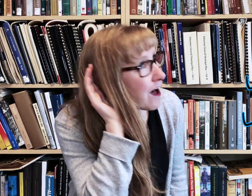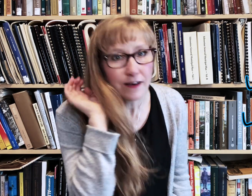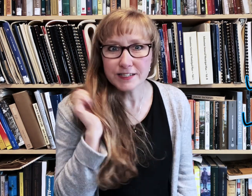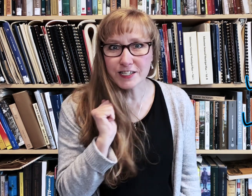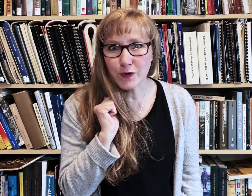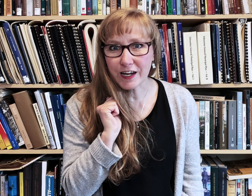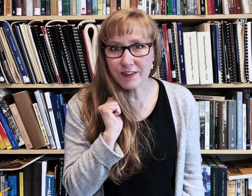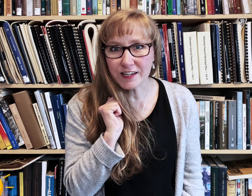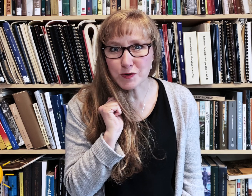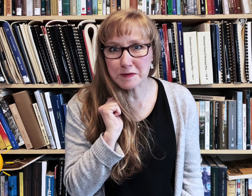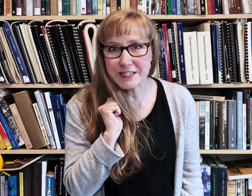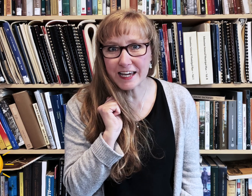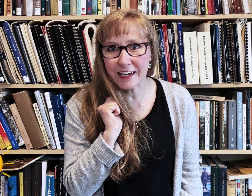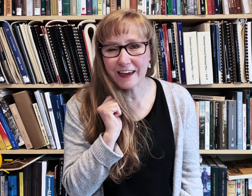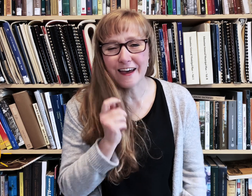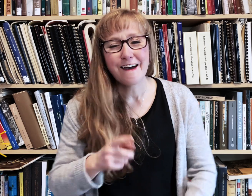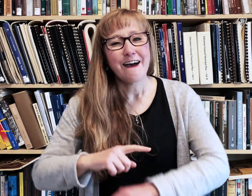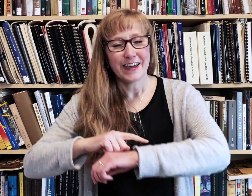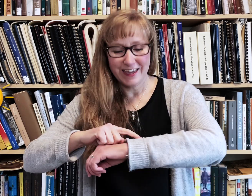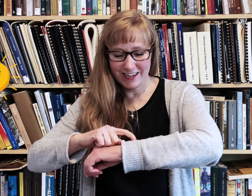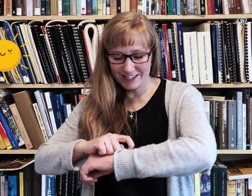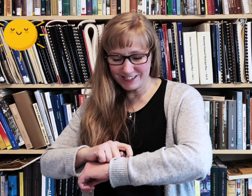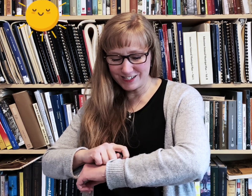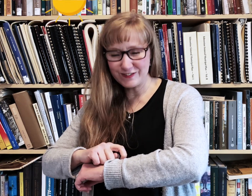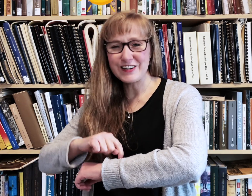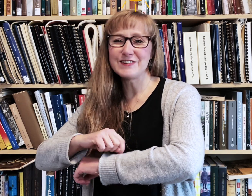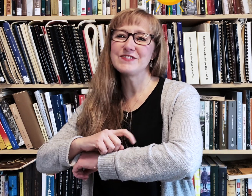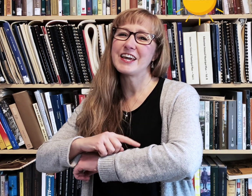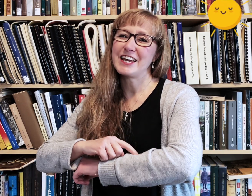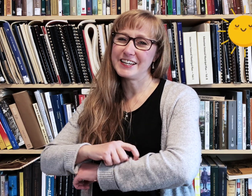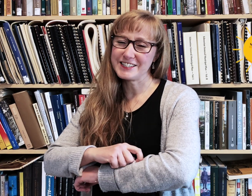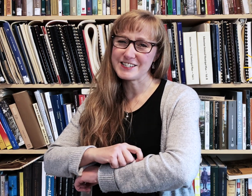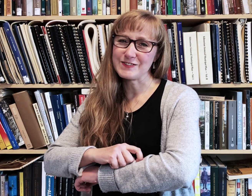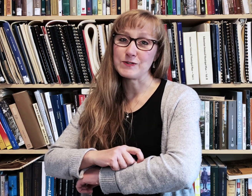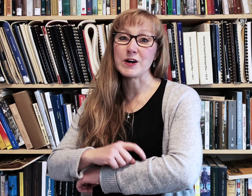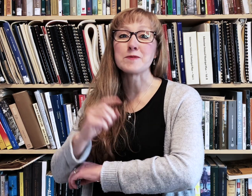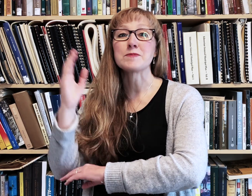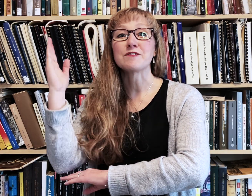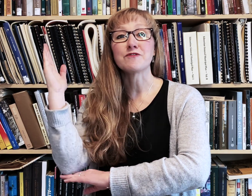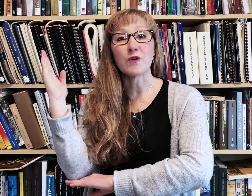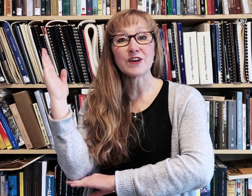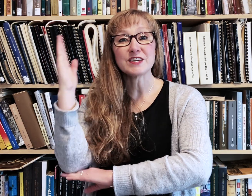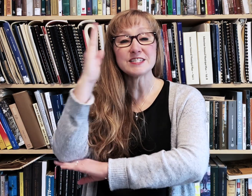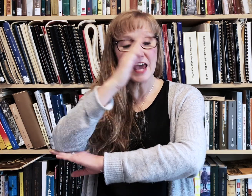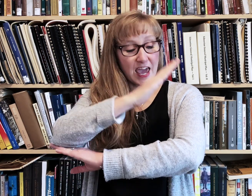Did you hear the inchworm singing? Inchworm, inchworm, before the day